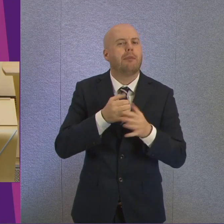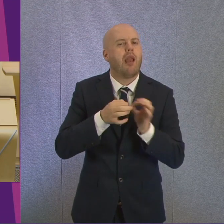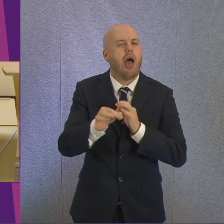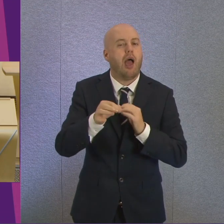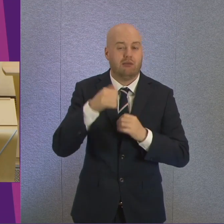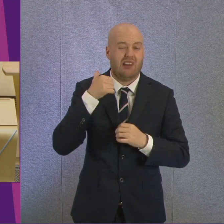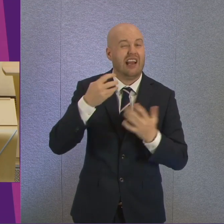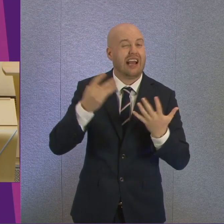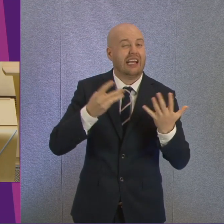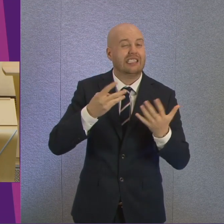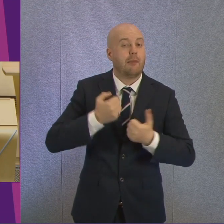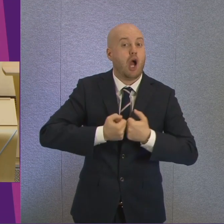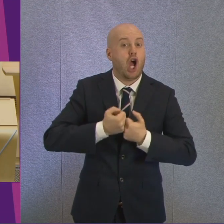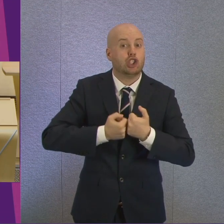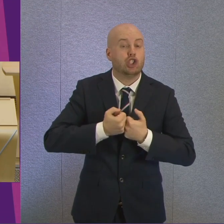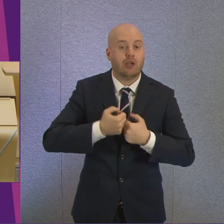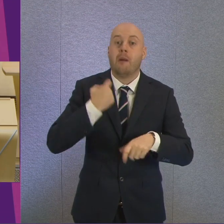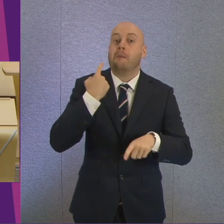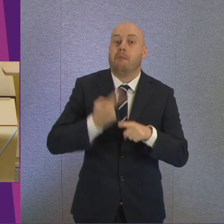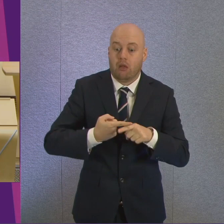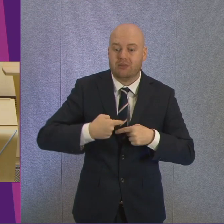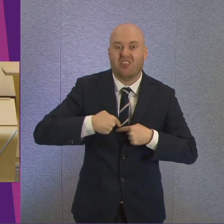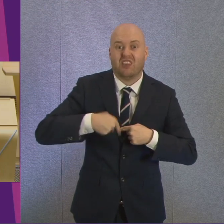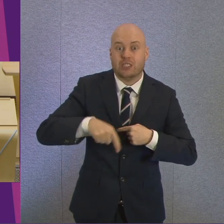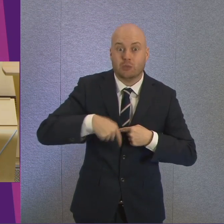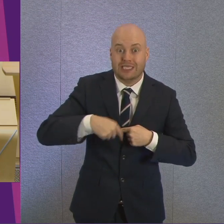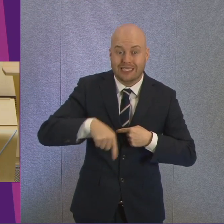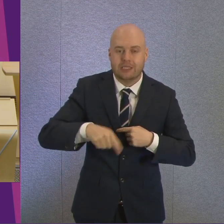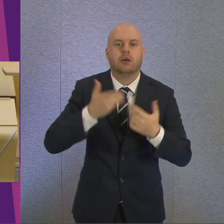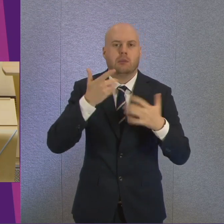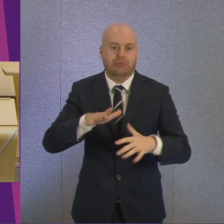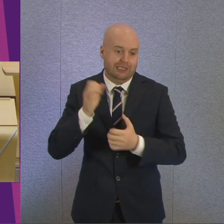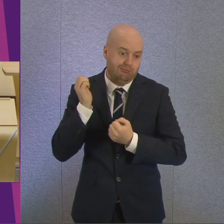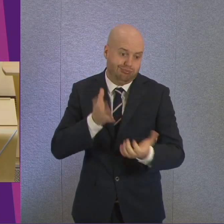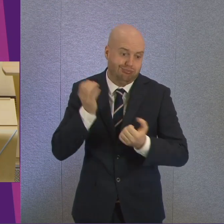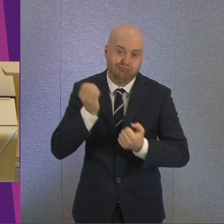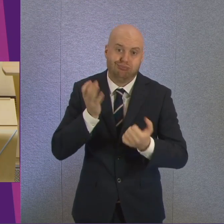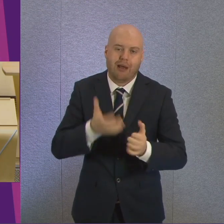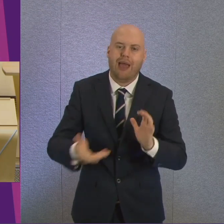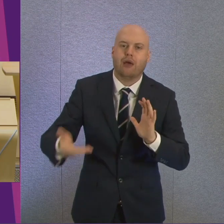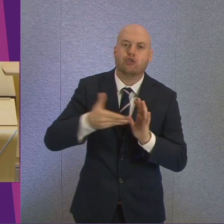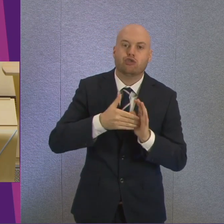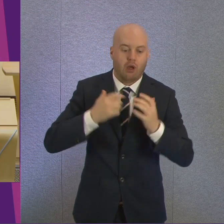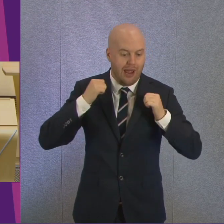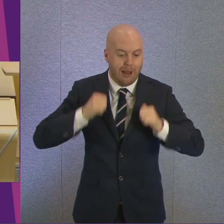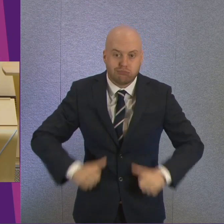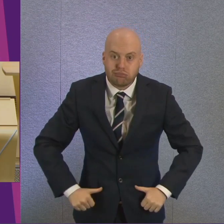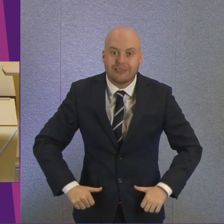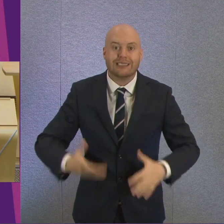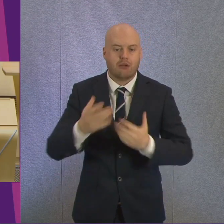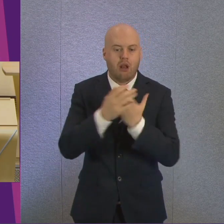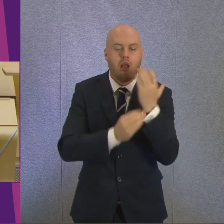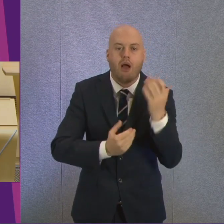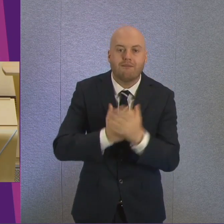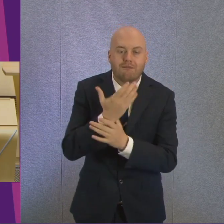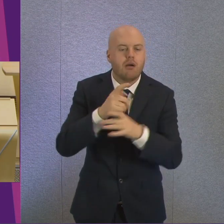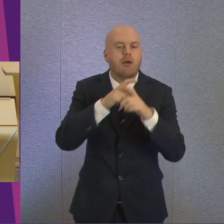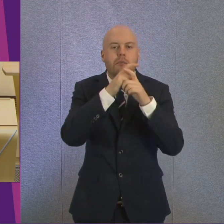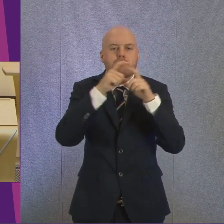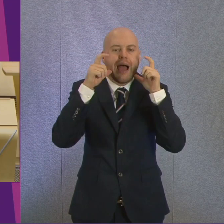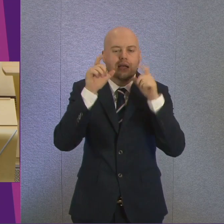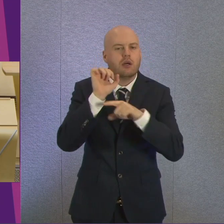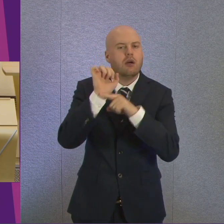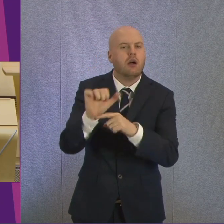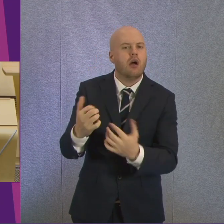this week, we've also begun delivery of a week's supply of aprons, gloves and fluid-resistant surgical masks